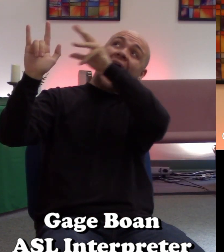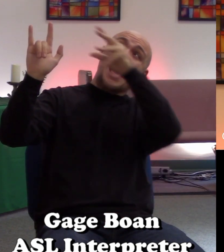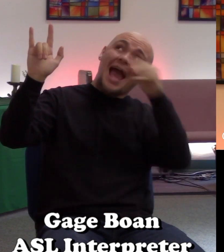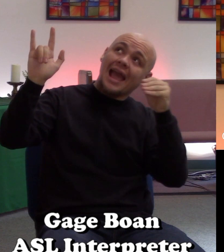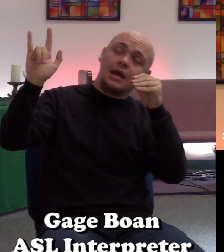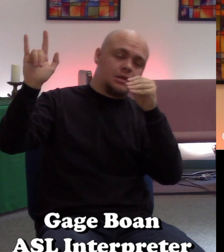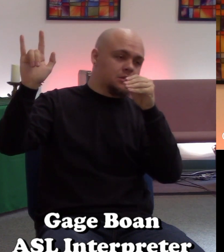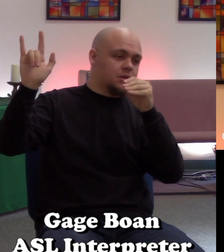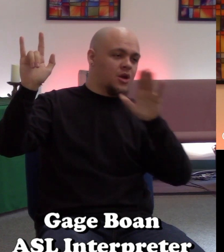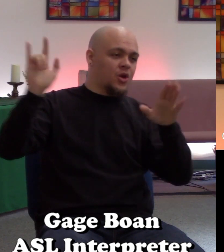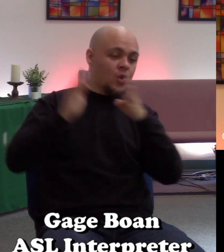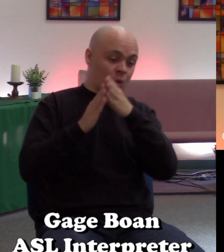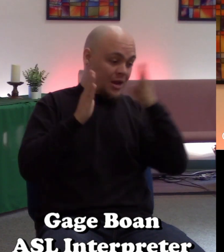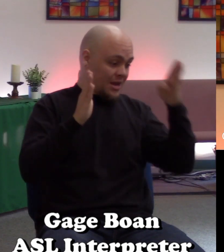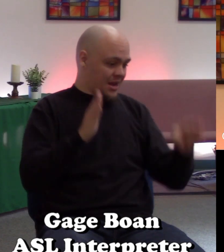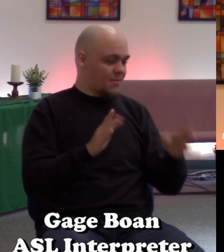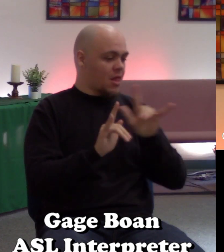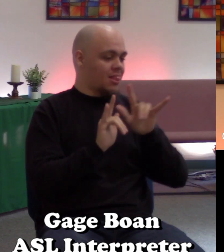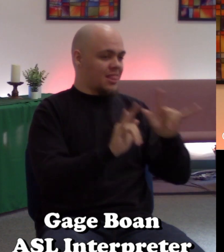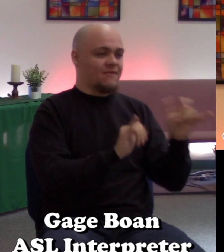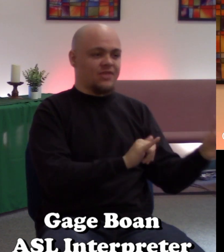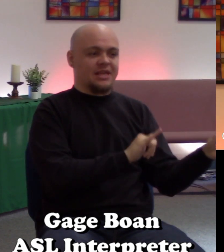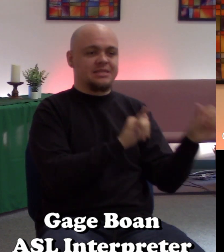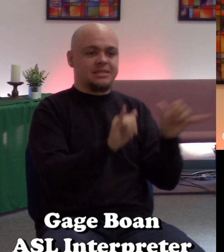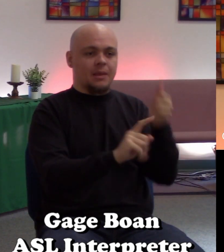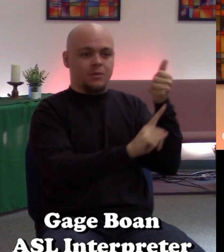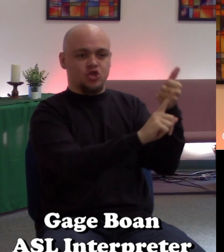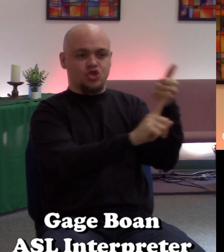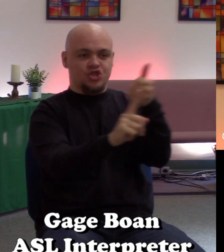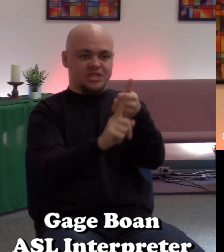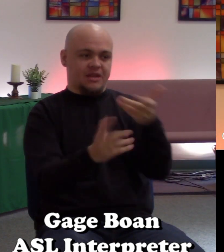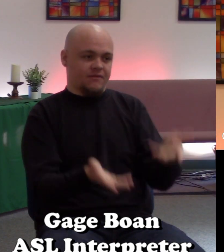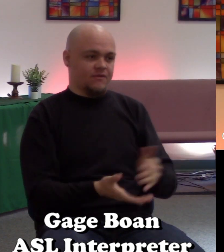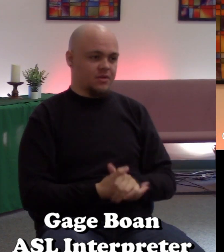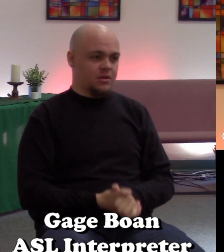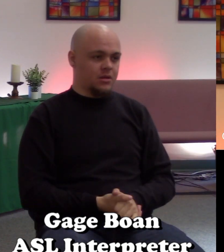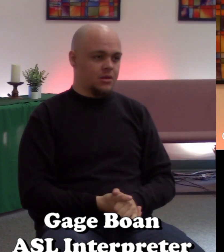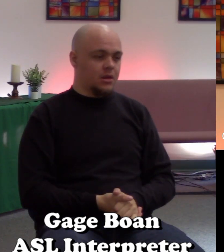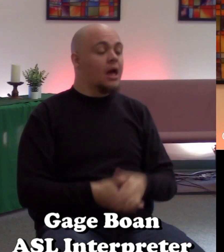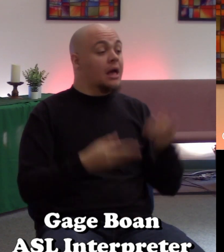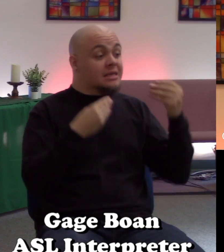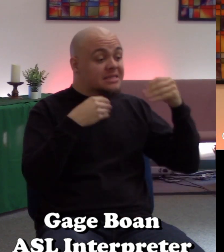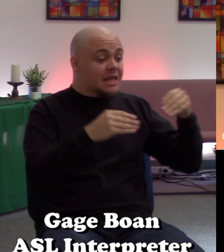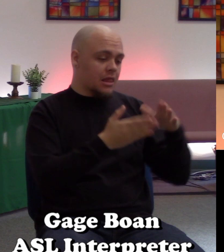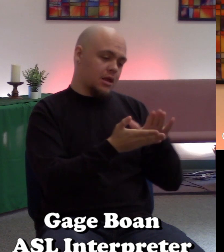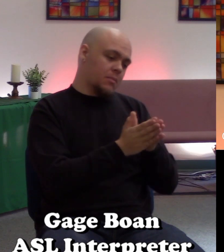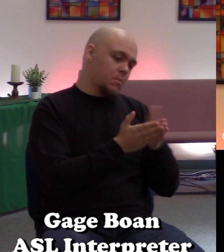mind. And to love your neighbor as yourself.